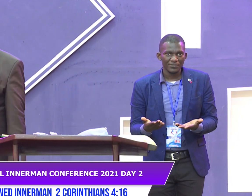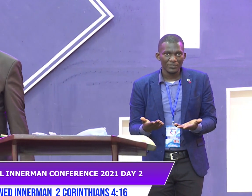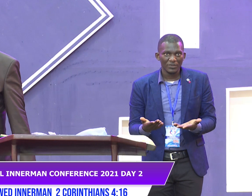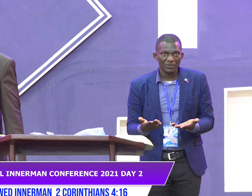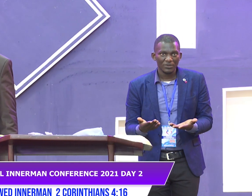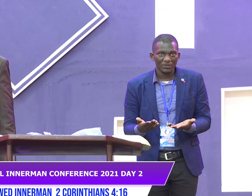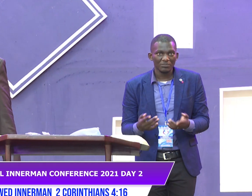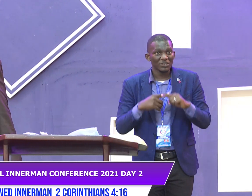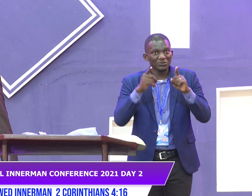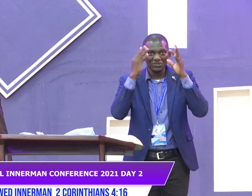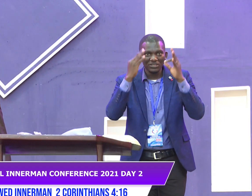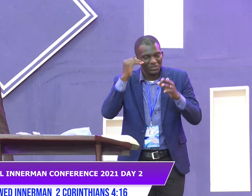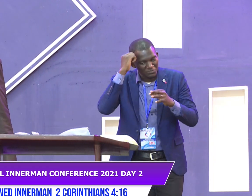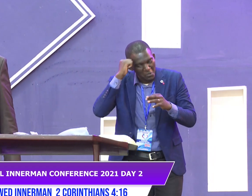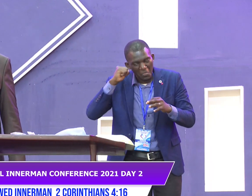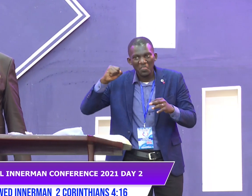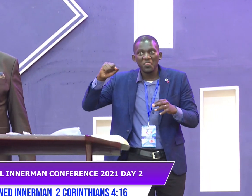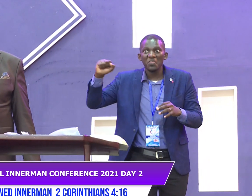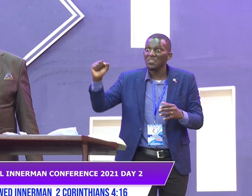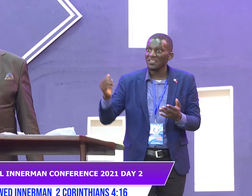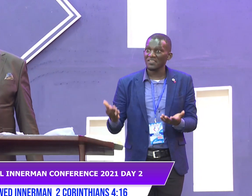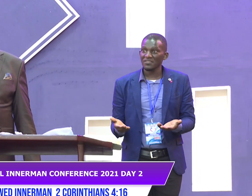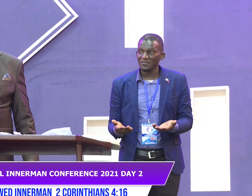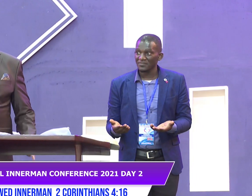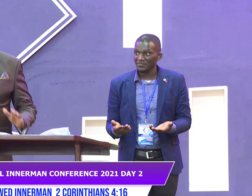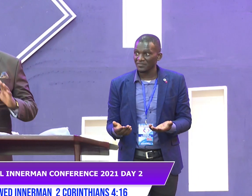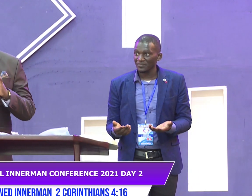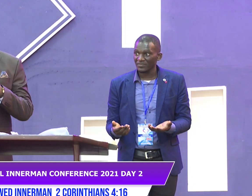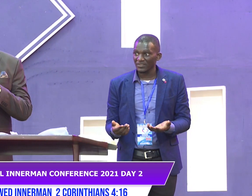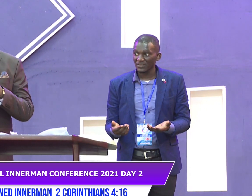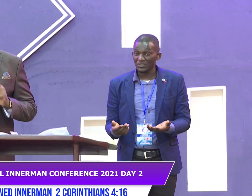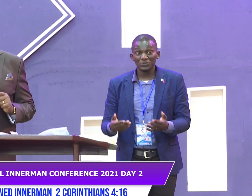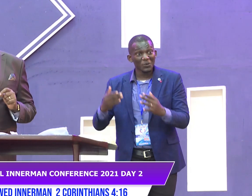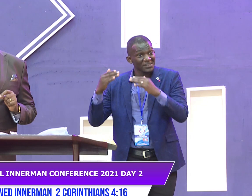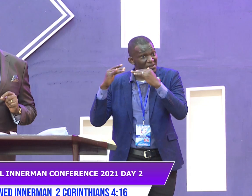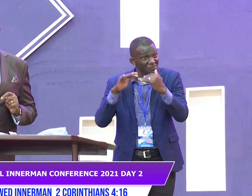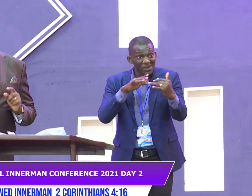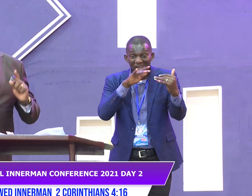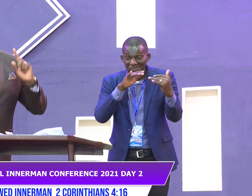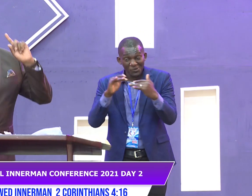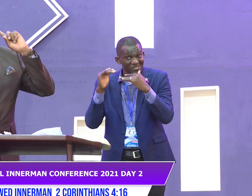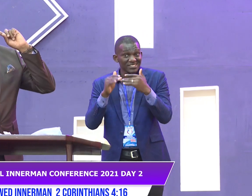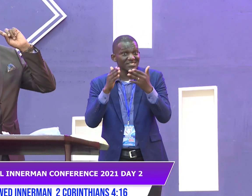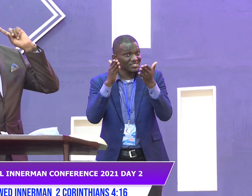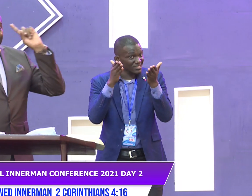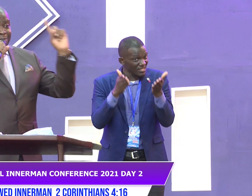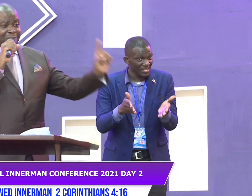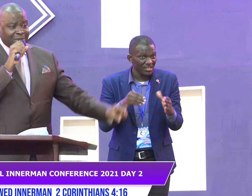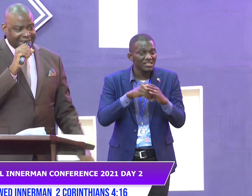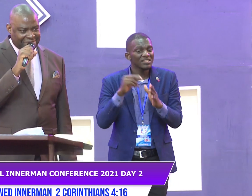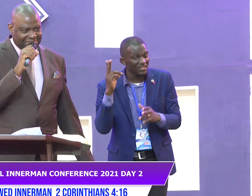that you are not connected at all. The battle is